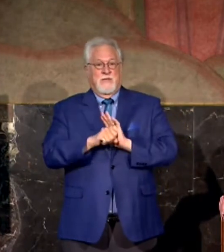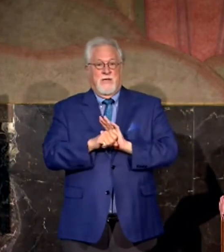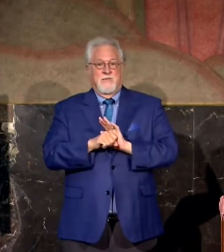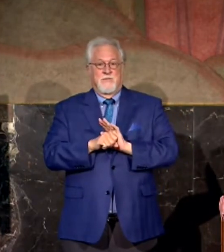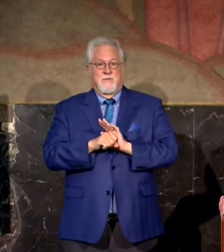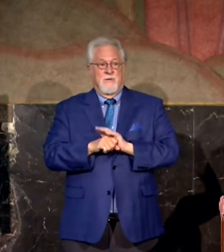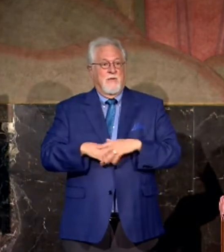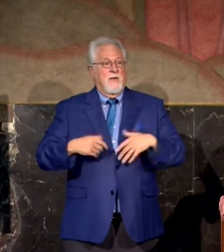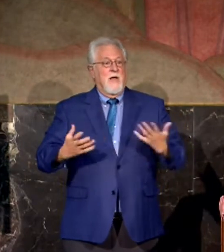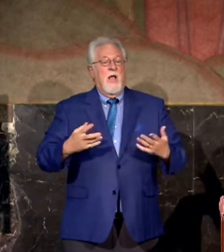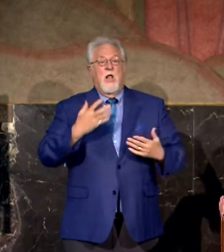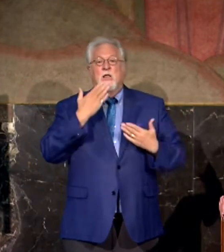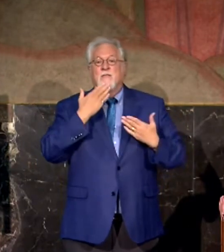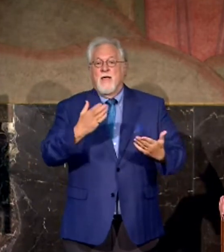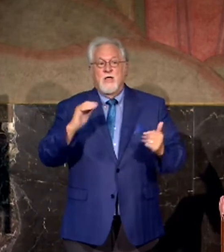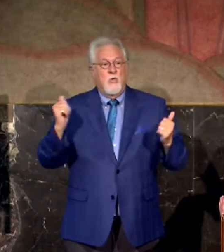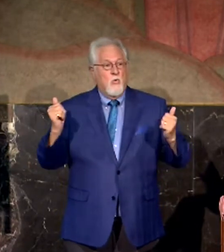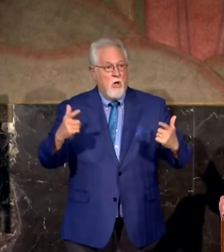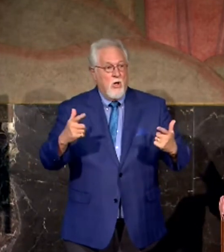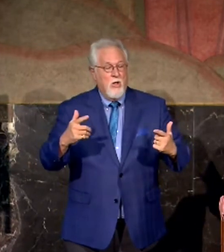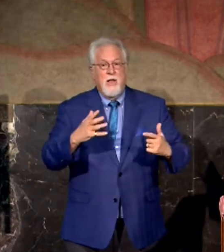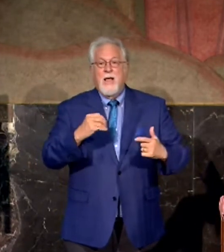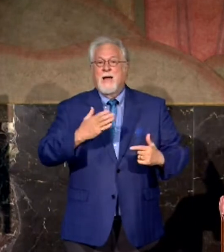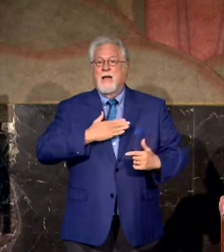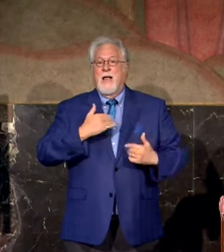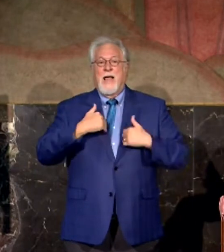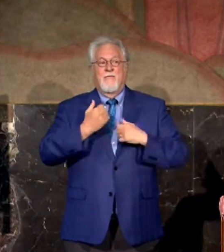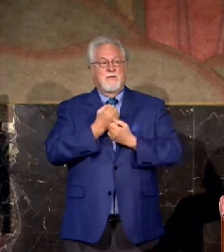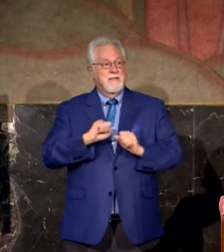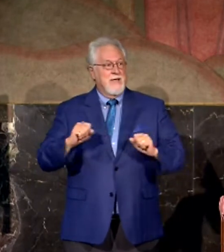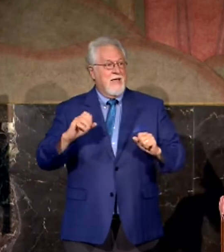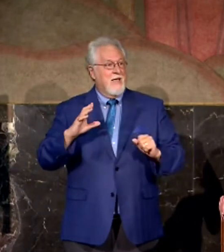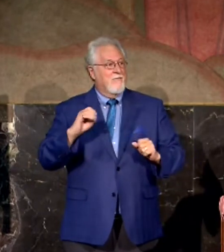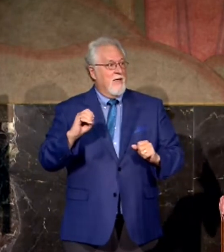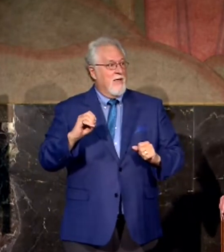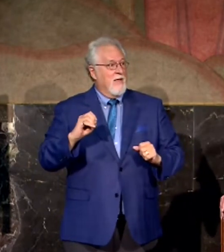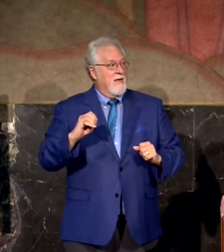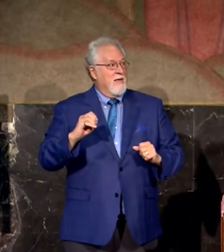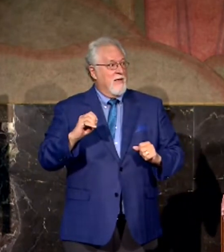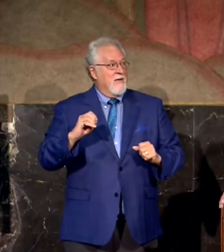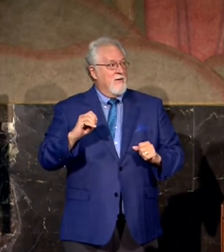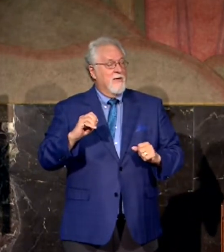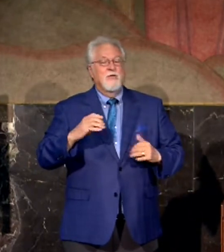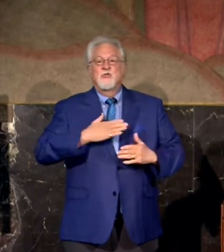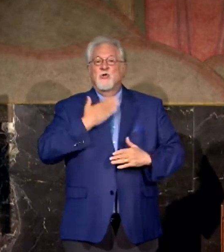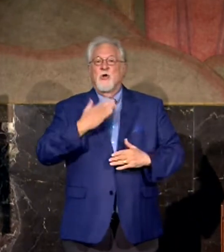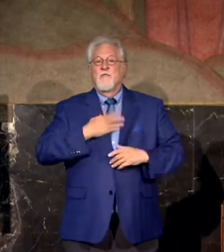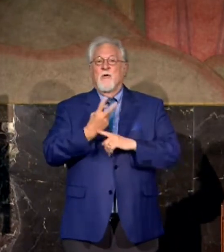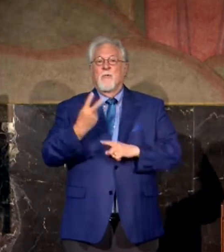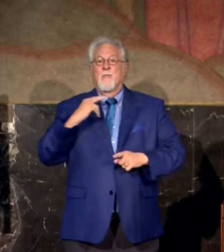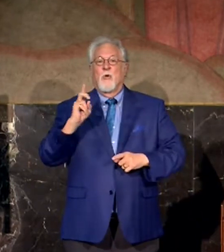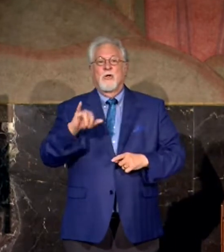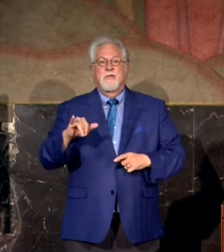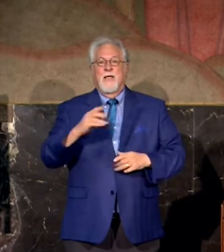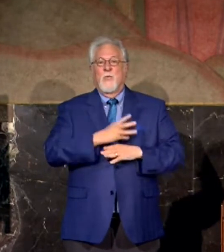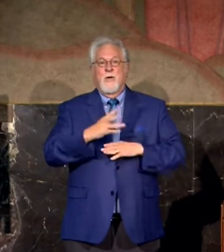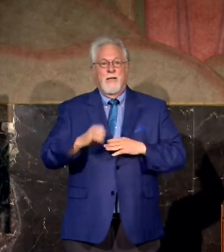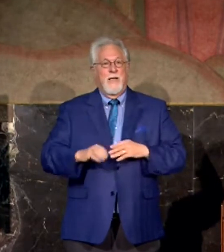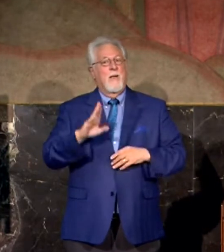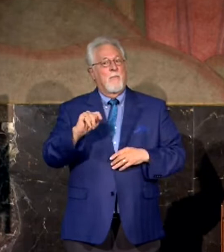Governor Edwards addressing questions about policies in Florida that restrict visitors from Louisiana. The governor encouraging Louisianians not to